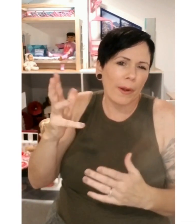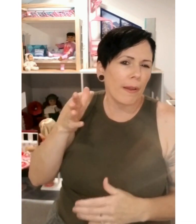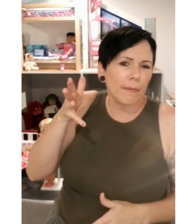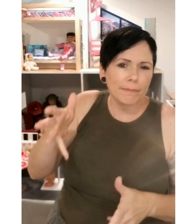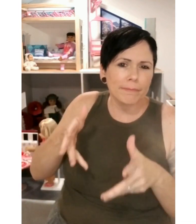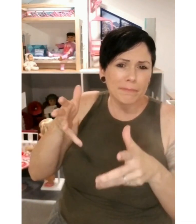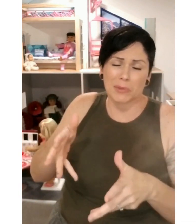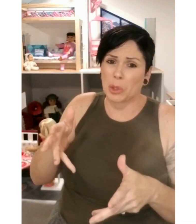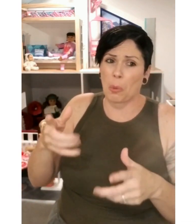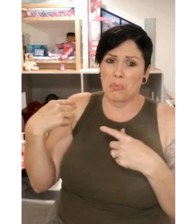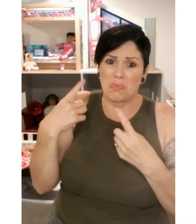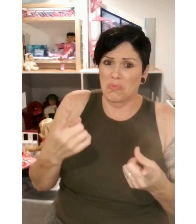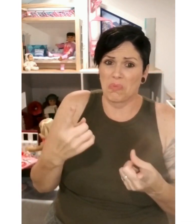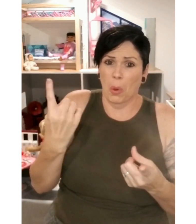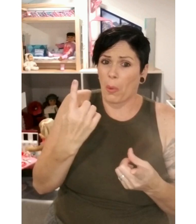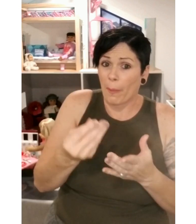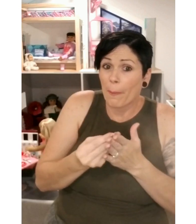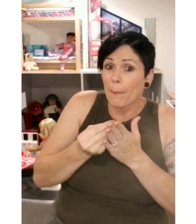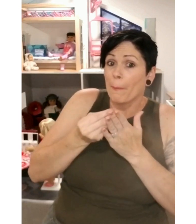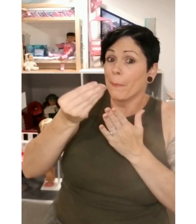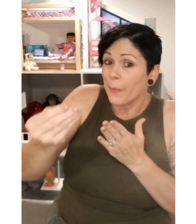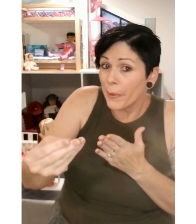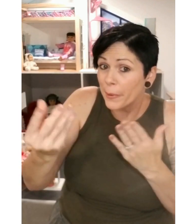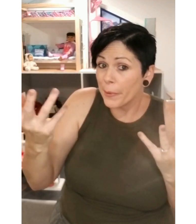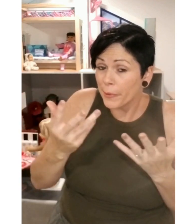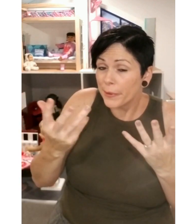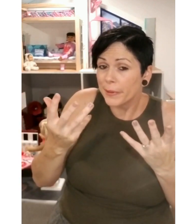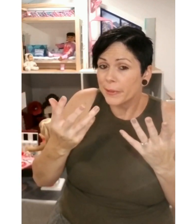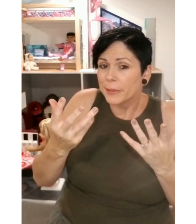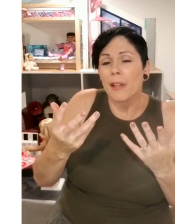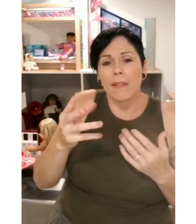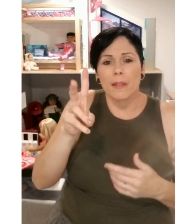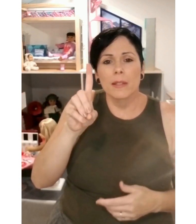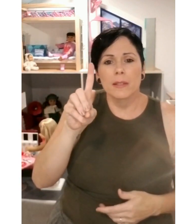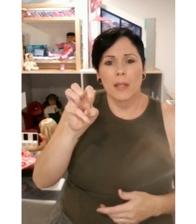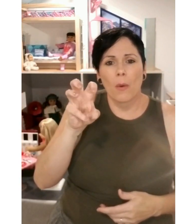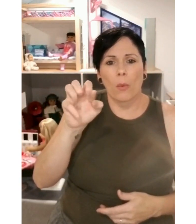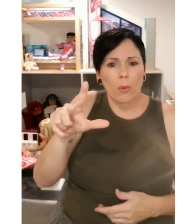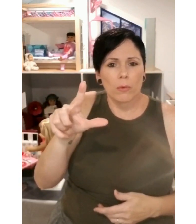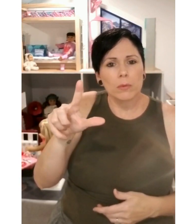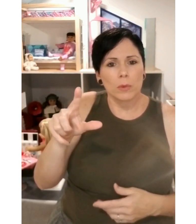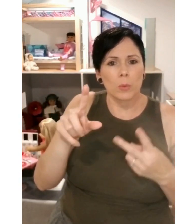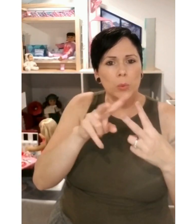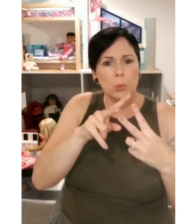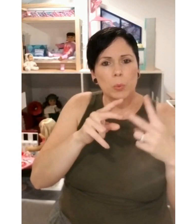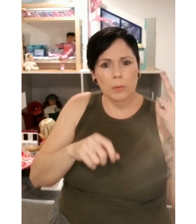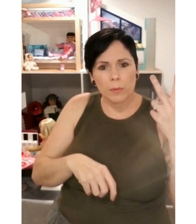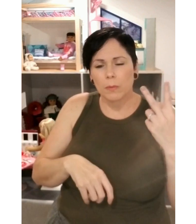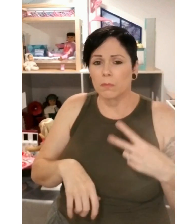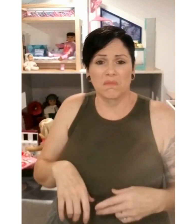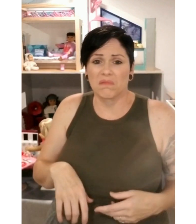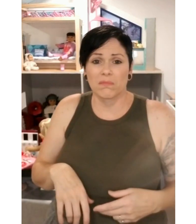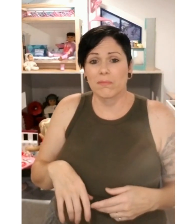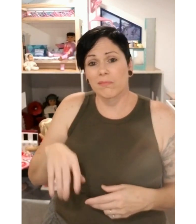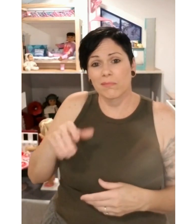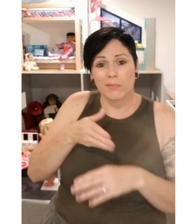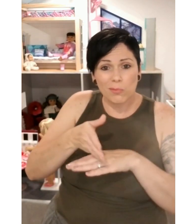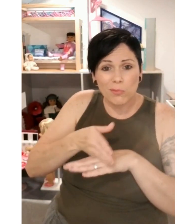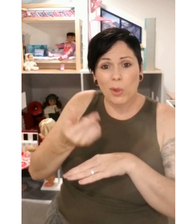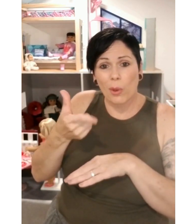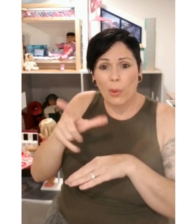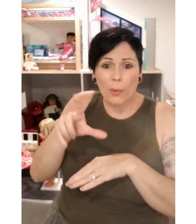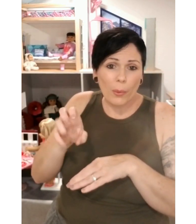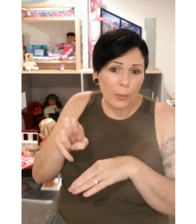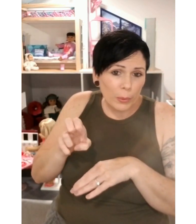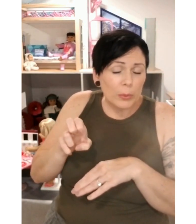the 2 dowel rods. But I had some wood glue, and I just stuck a little bit of it on the edge, on